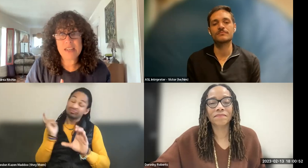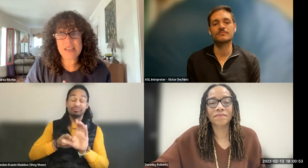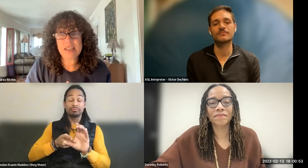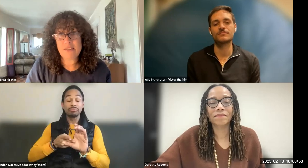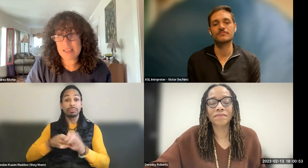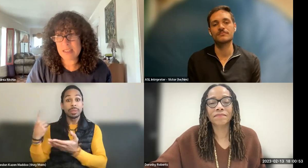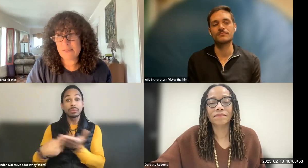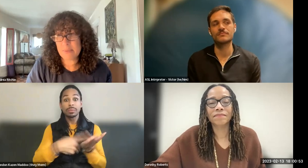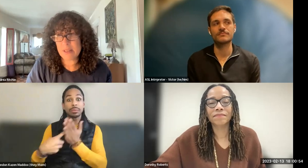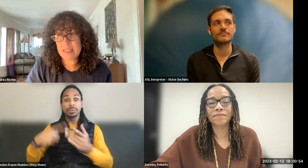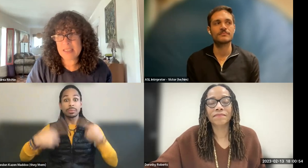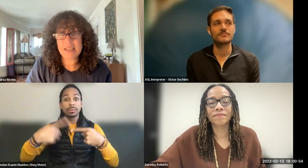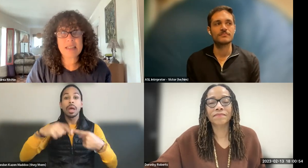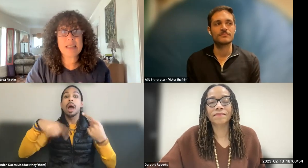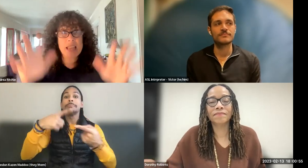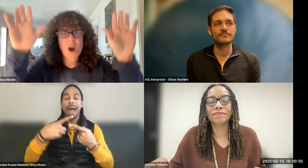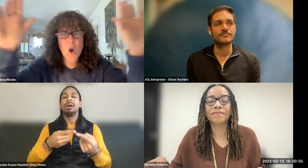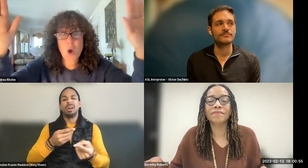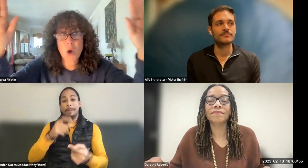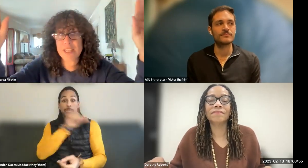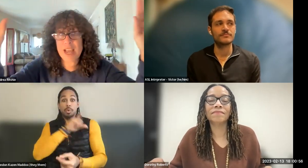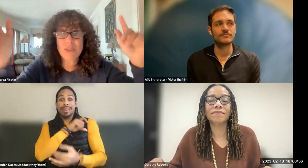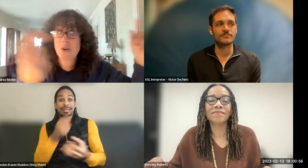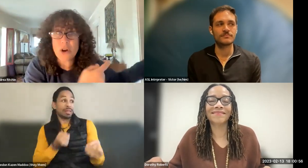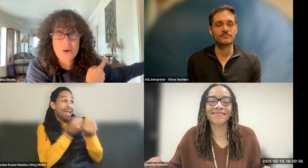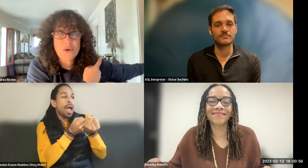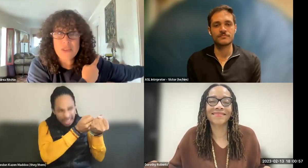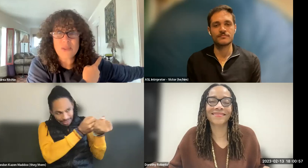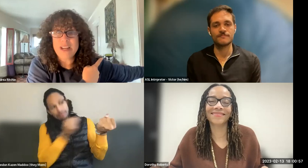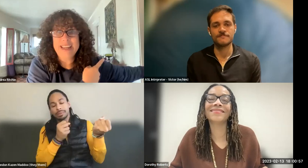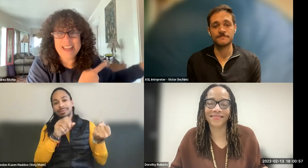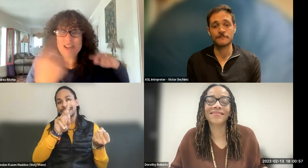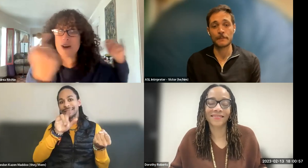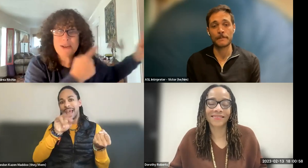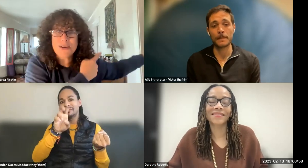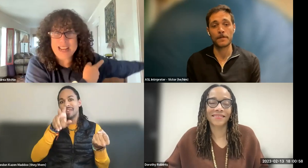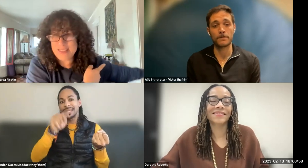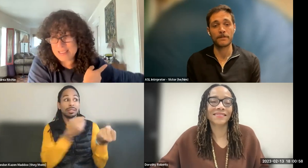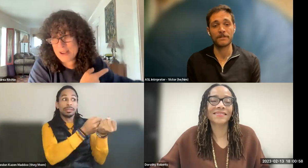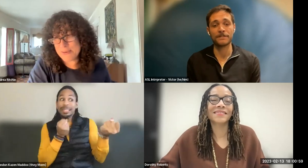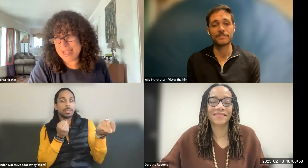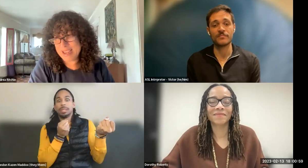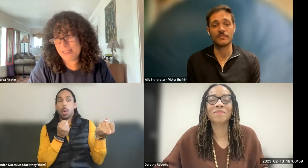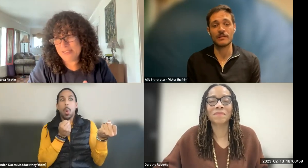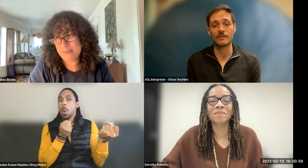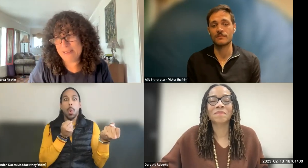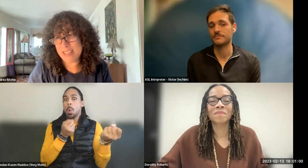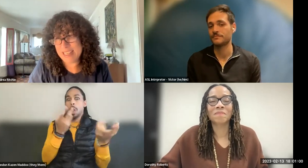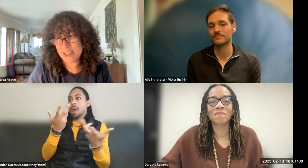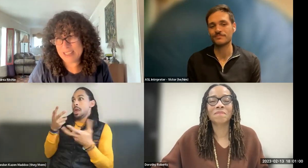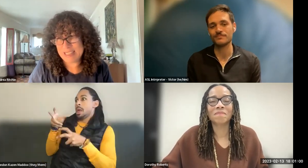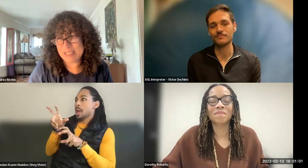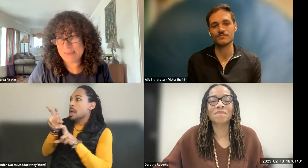about defunding and divesting from policing to say, hold up, don't go this way. Don't go down this hallway of the